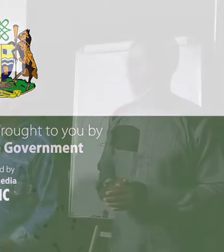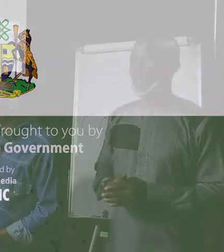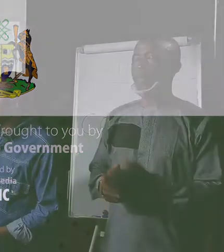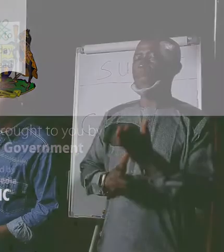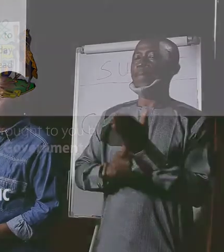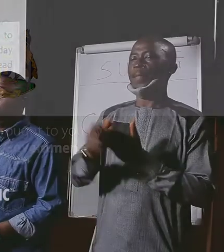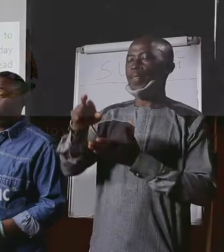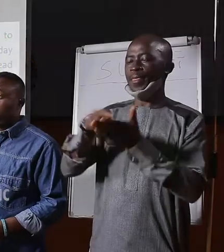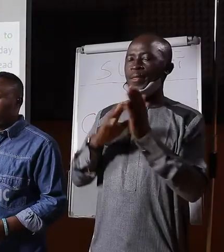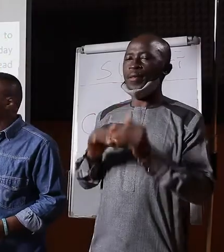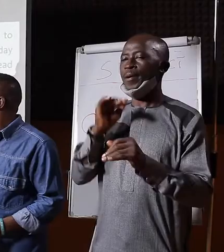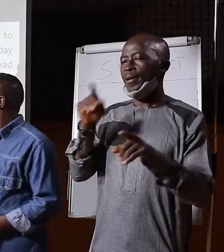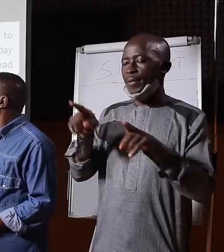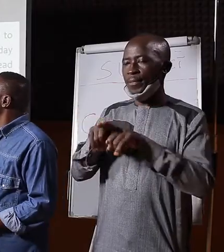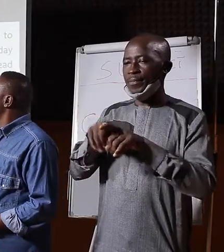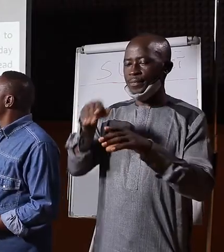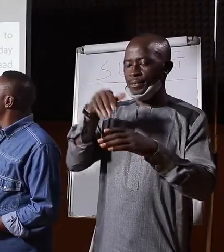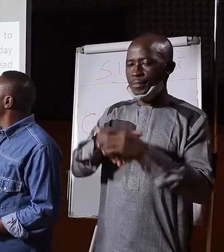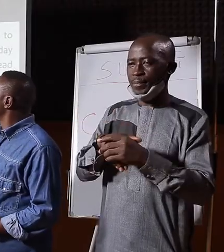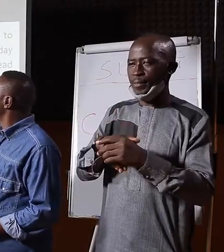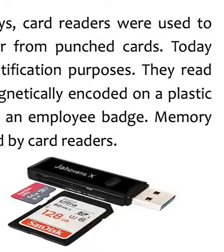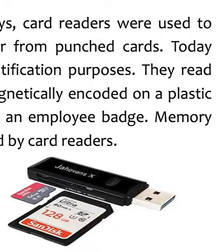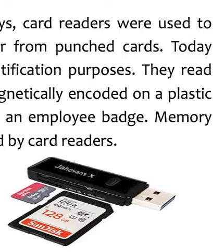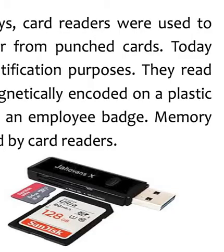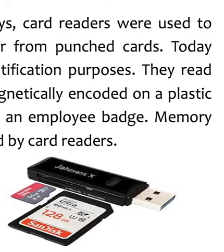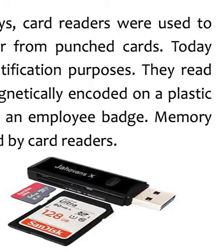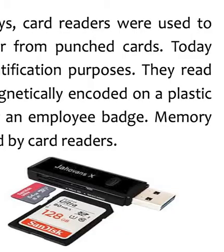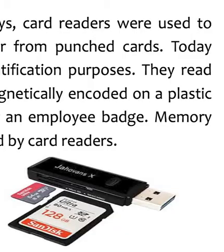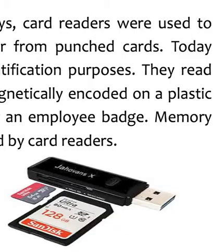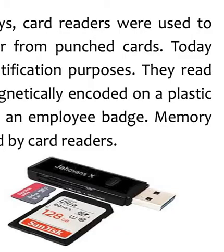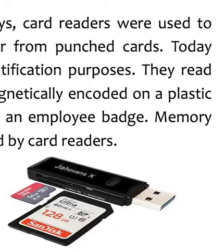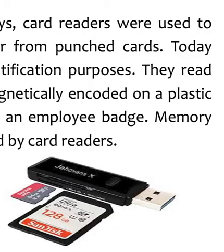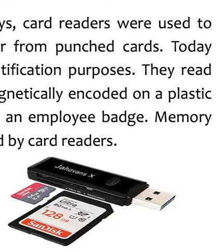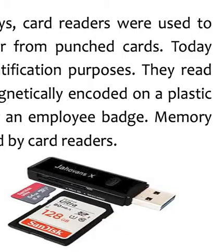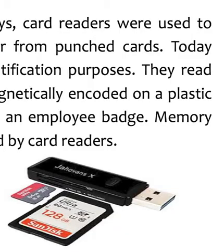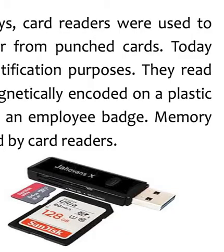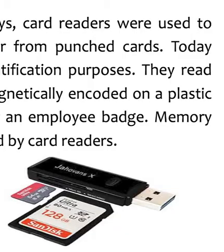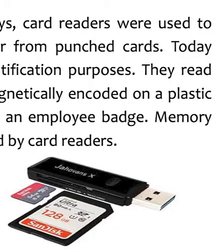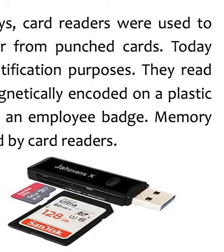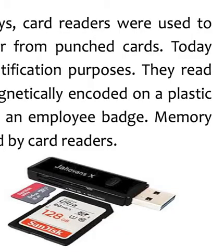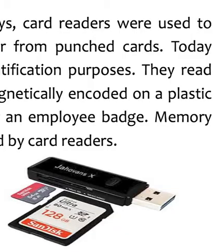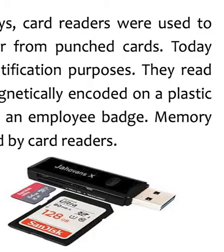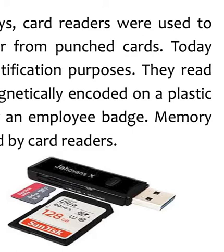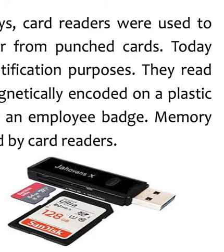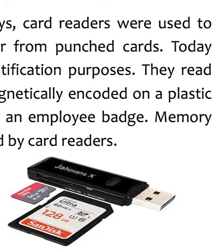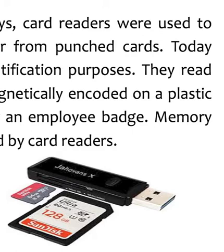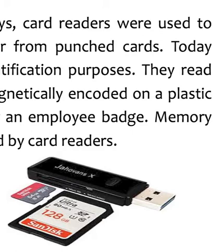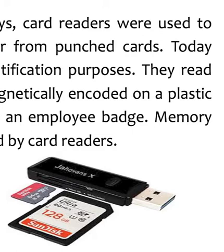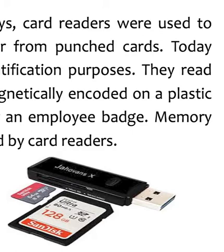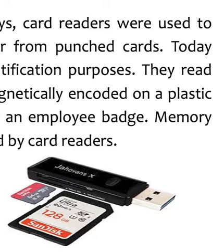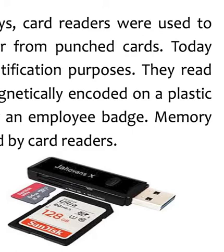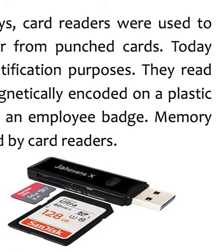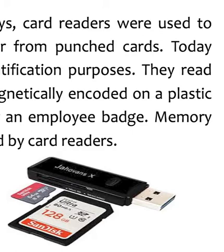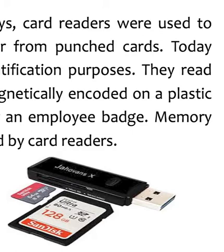Card reader is also an input device. In the olden days, card readers were used to enter data into the computer from